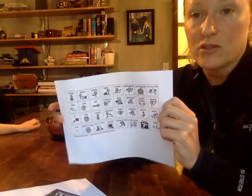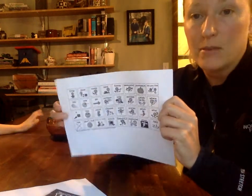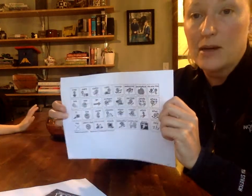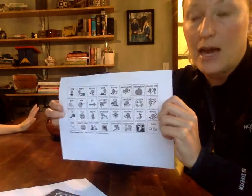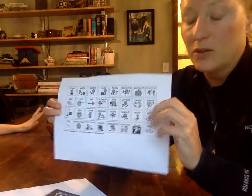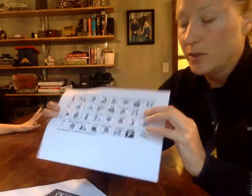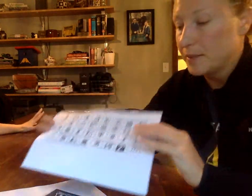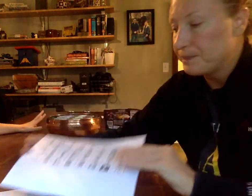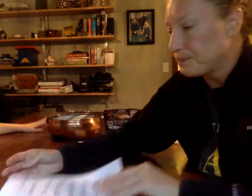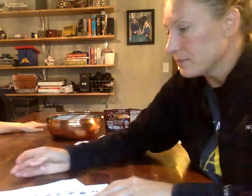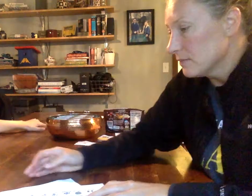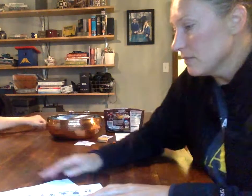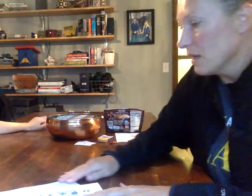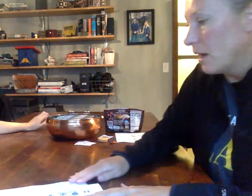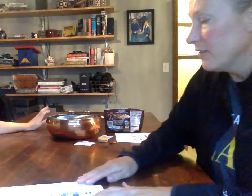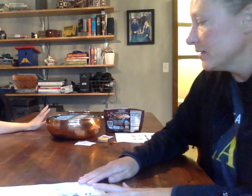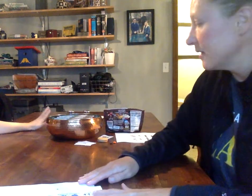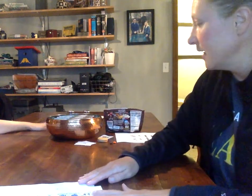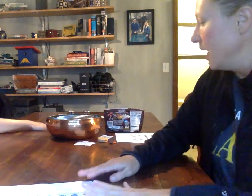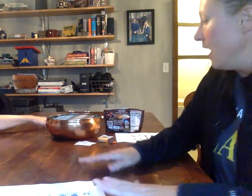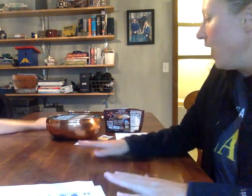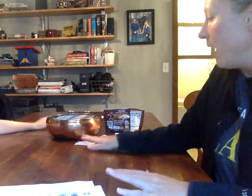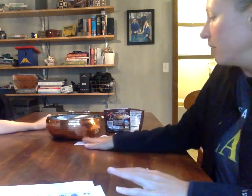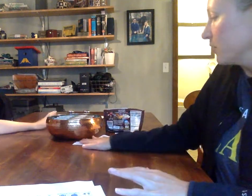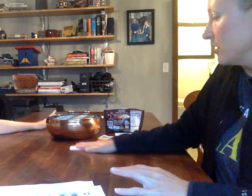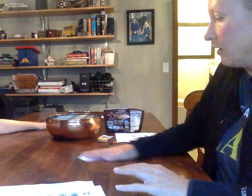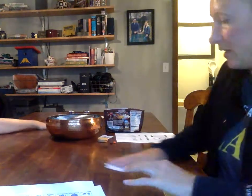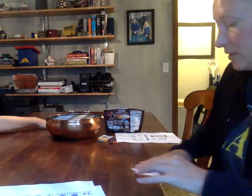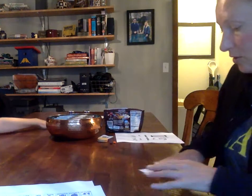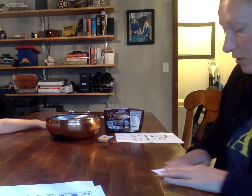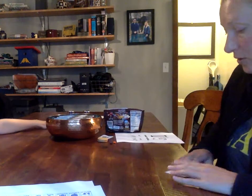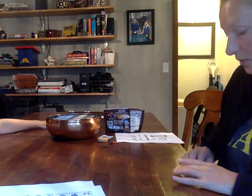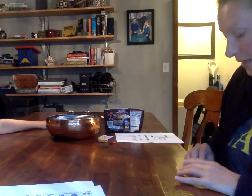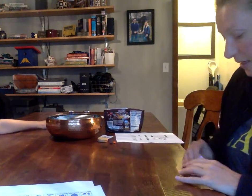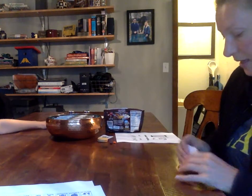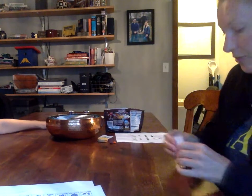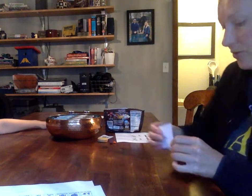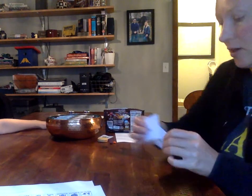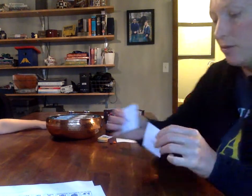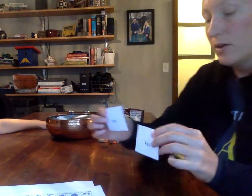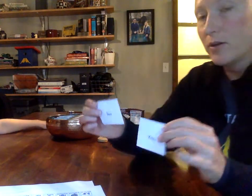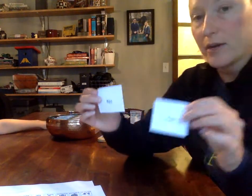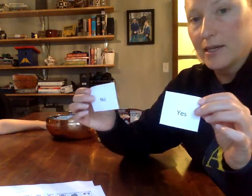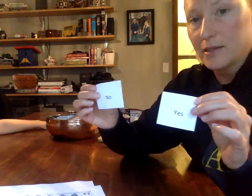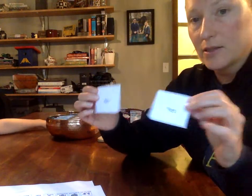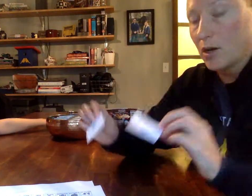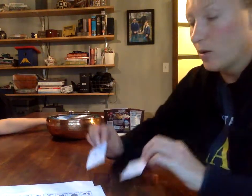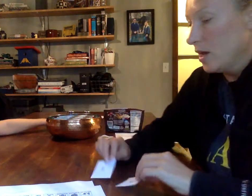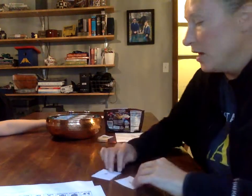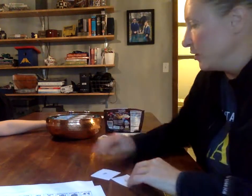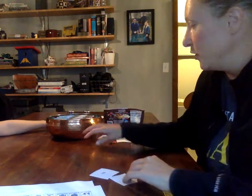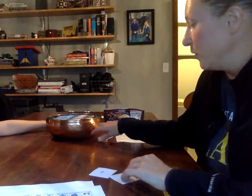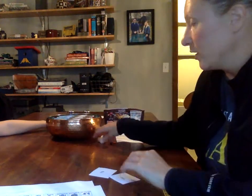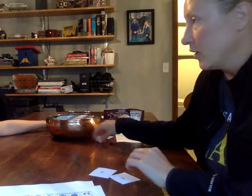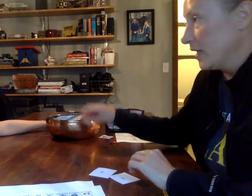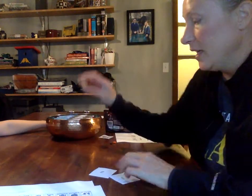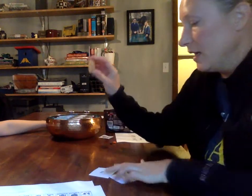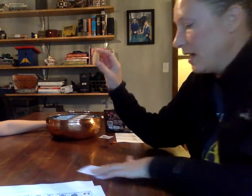about Halloween. Obviously, there's things that you can do, again, yes or no, right? So, do you want cookie?